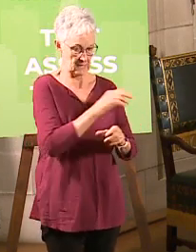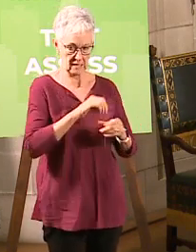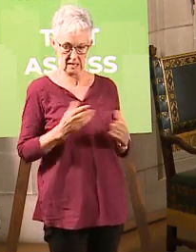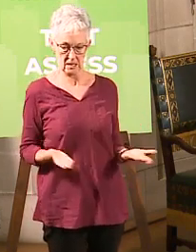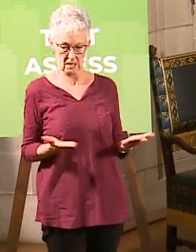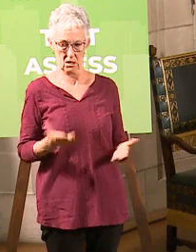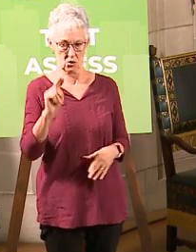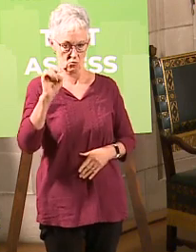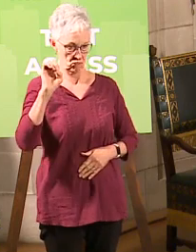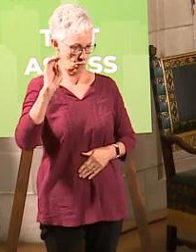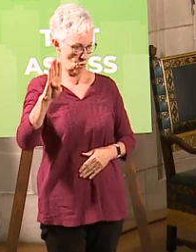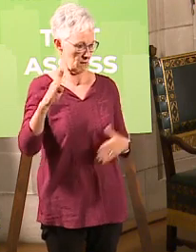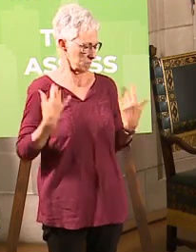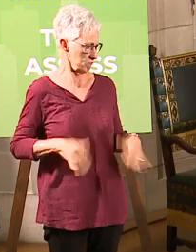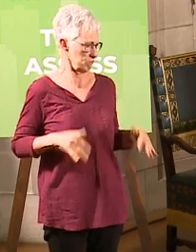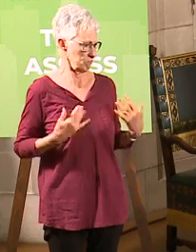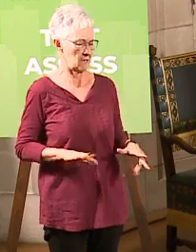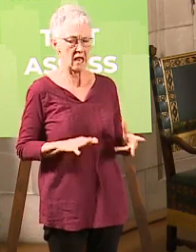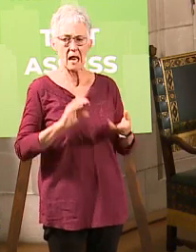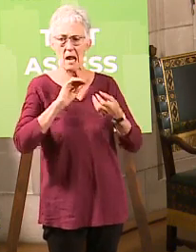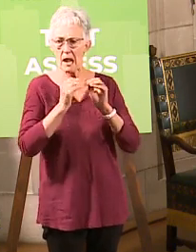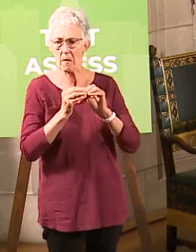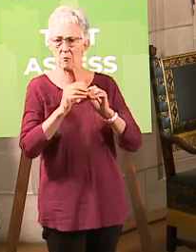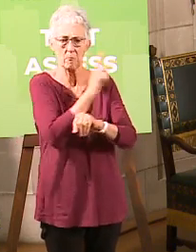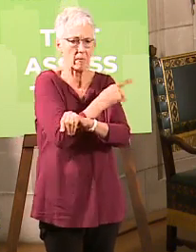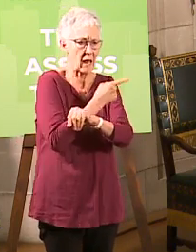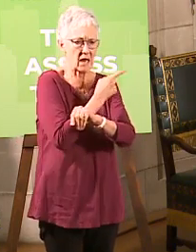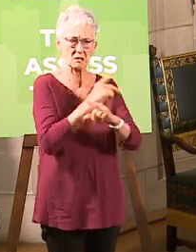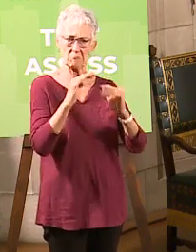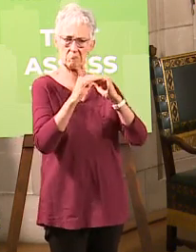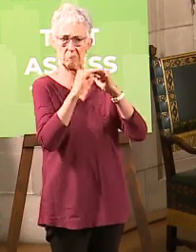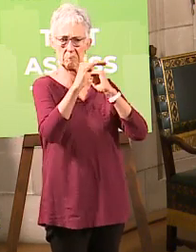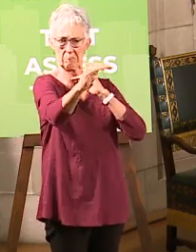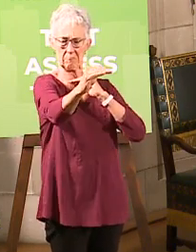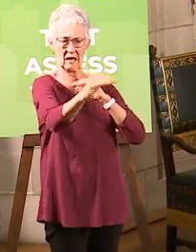Protest peacefully and go home before the curfews.